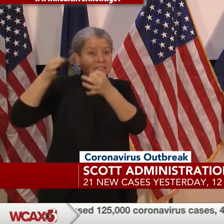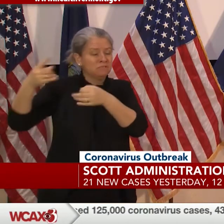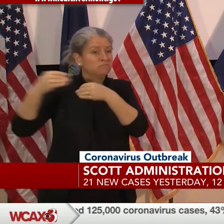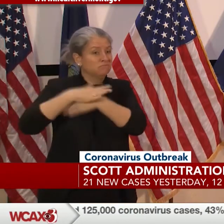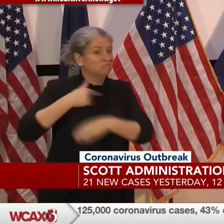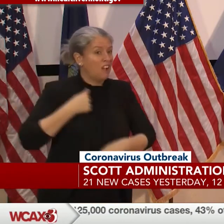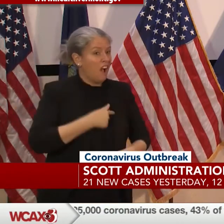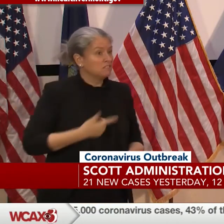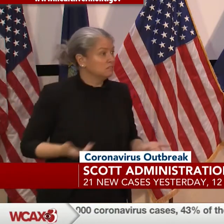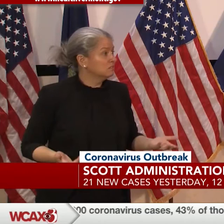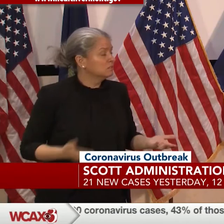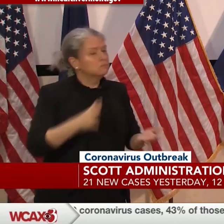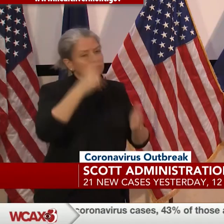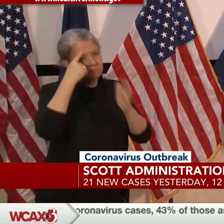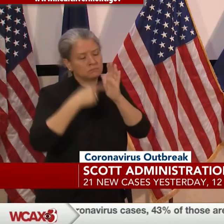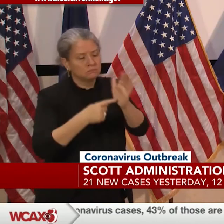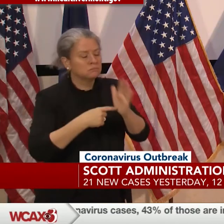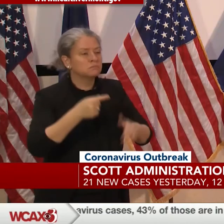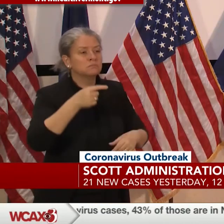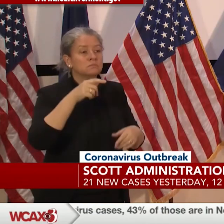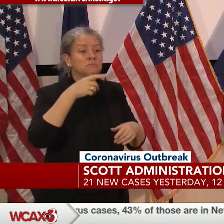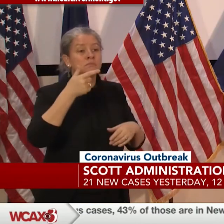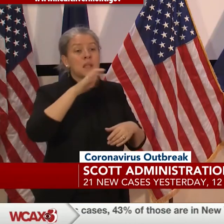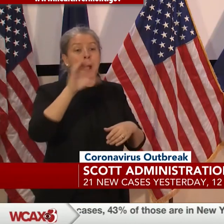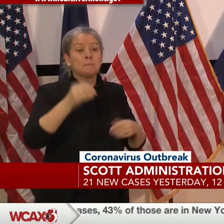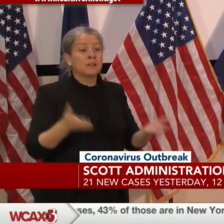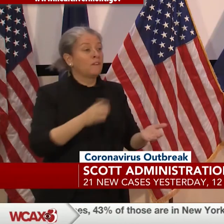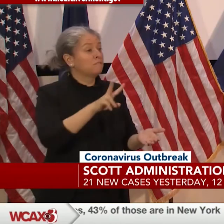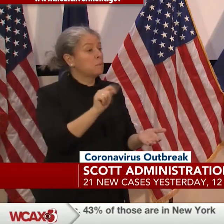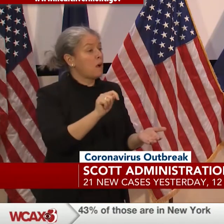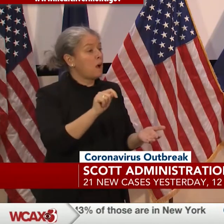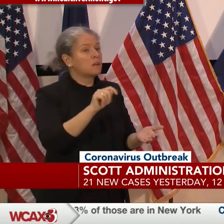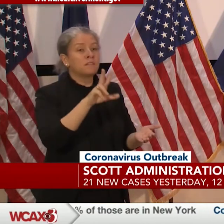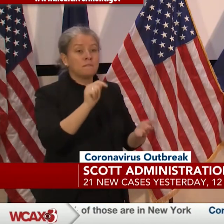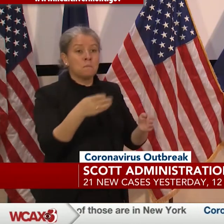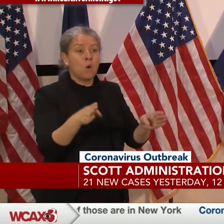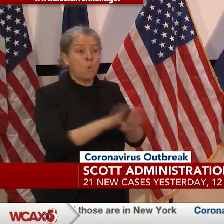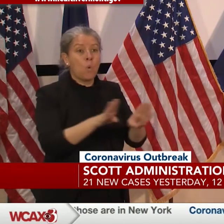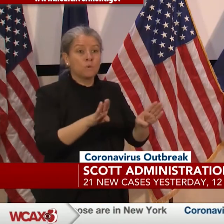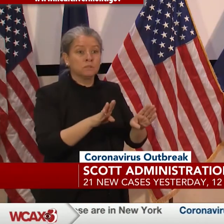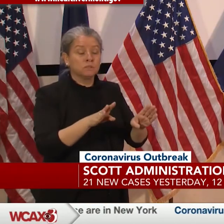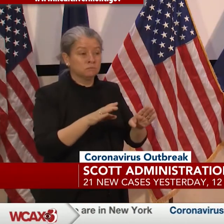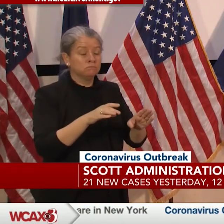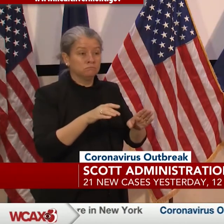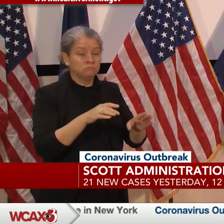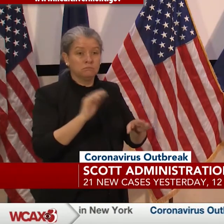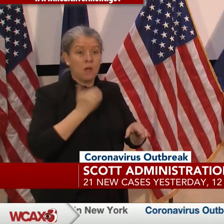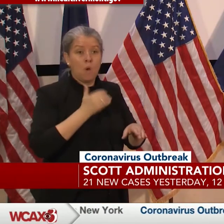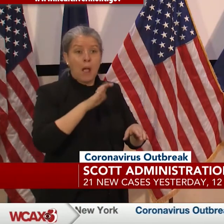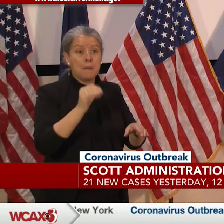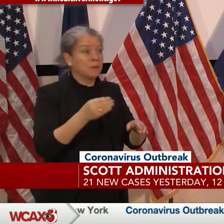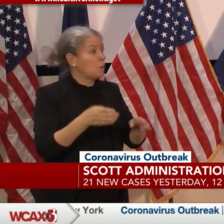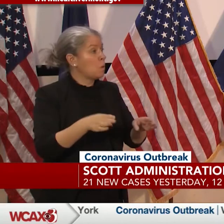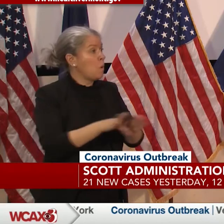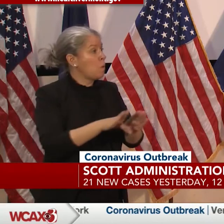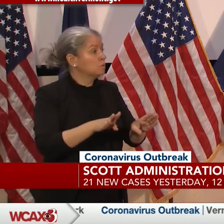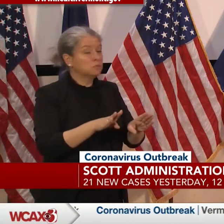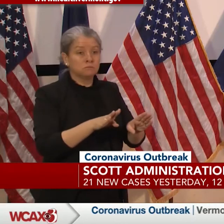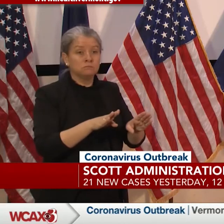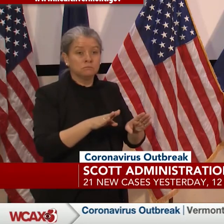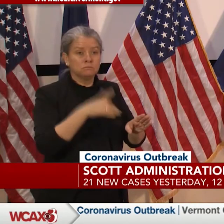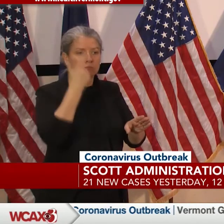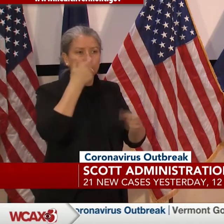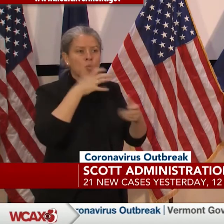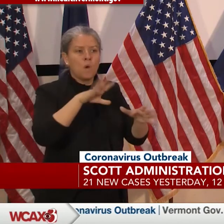if someone was in Vermont, a company in Vermont that was closed down, we closed them down to prevent